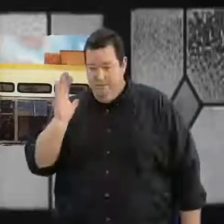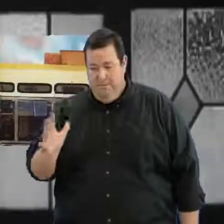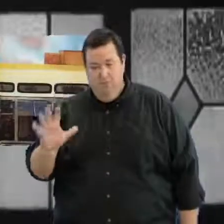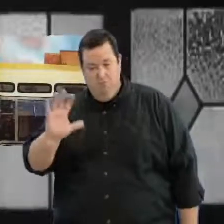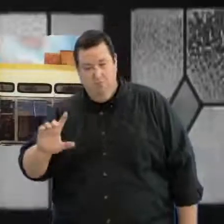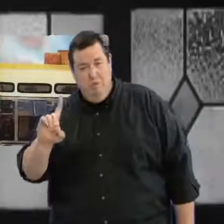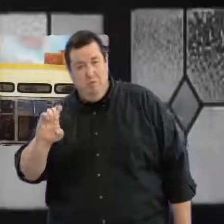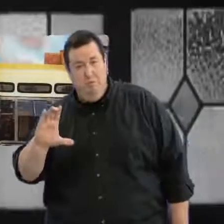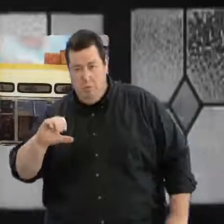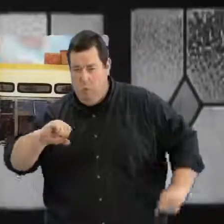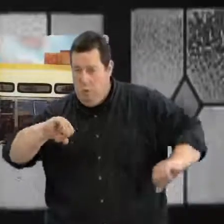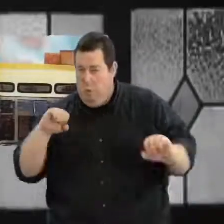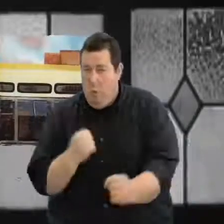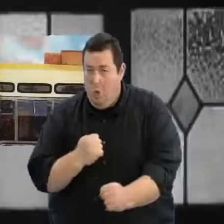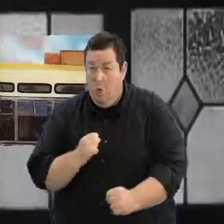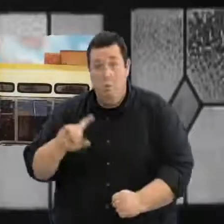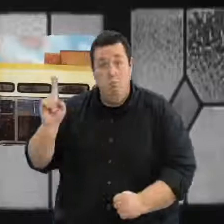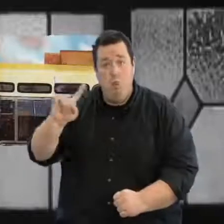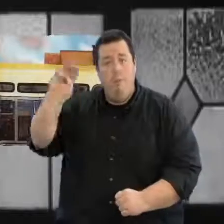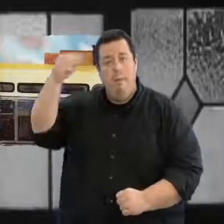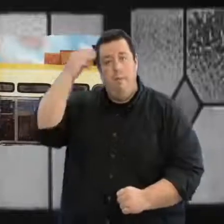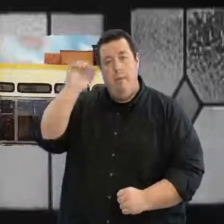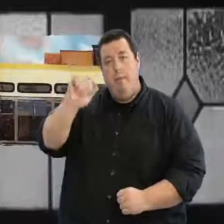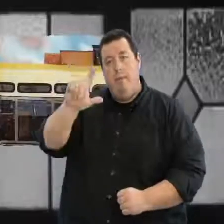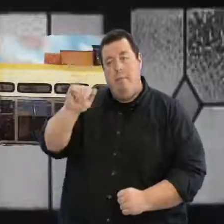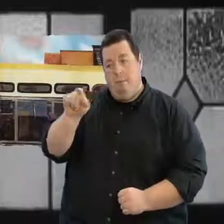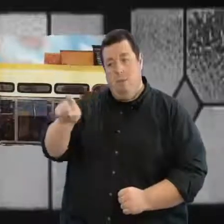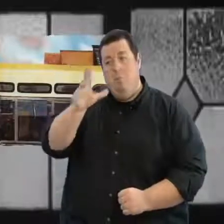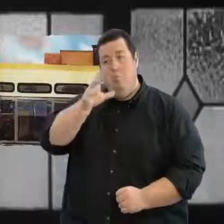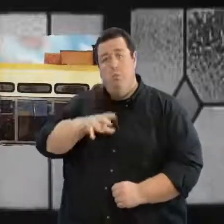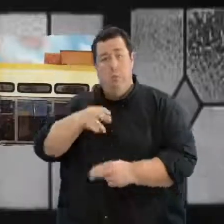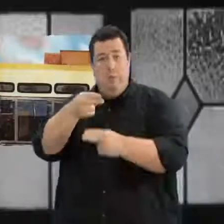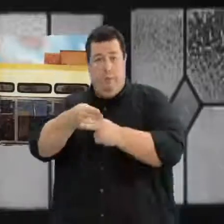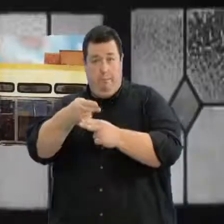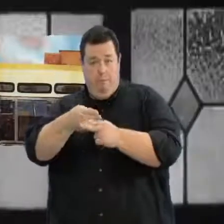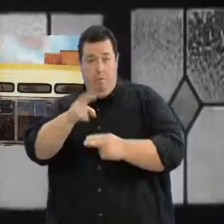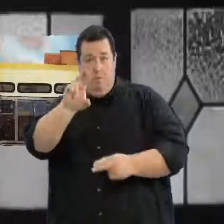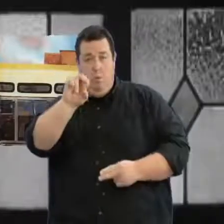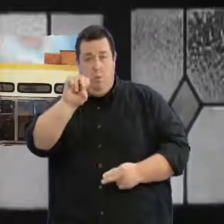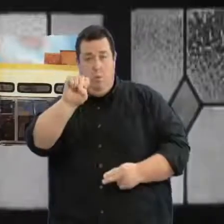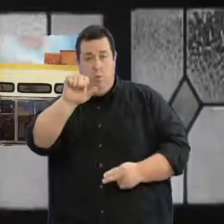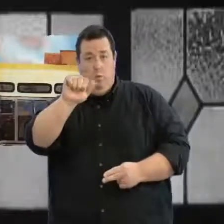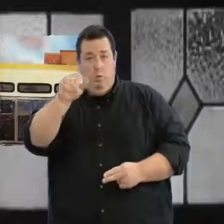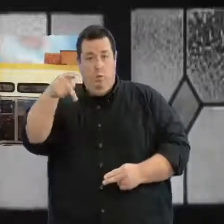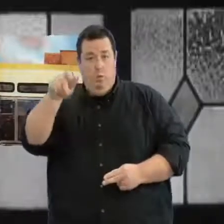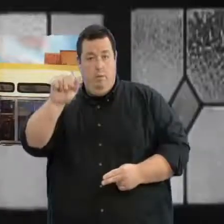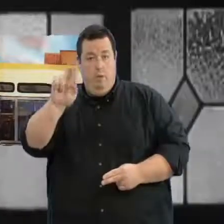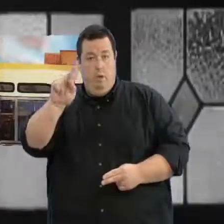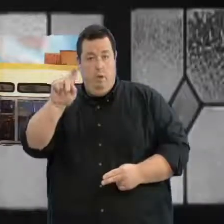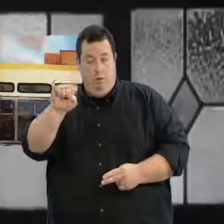In 1955, on a cold December day in Montgomery, Alabama, Rosa Parks was coming home from work.